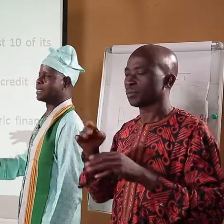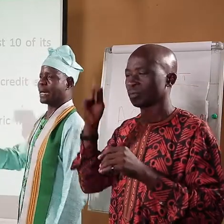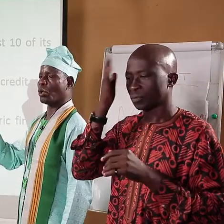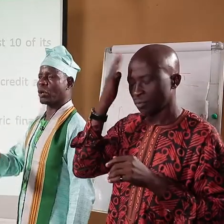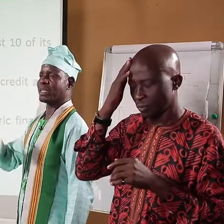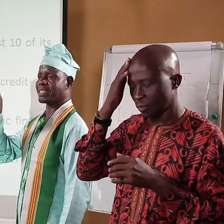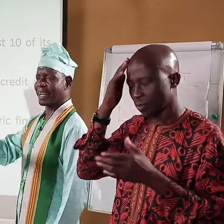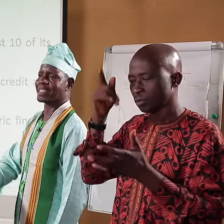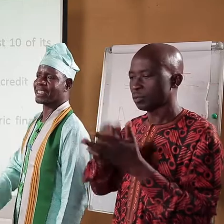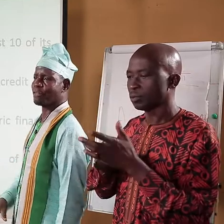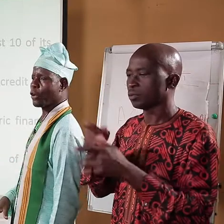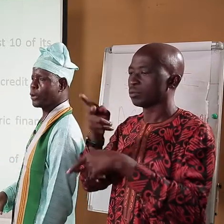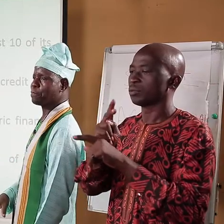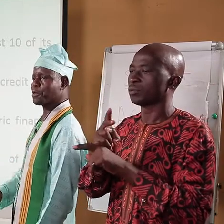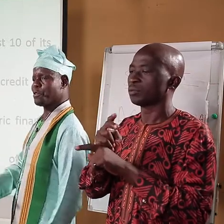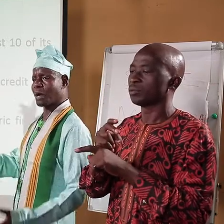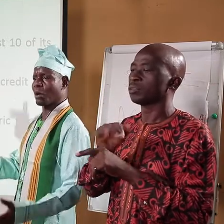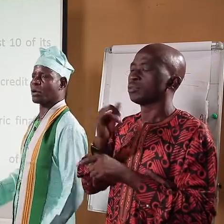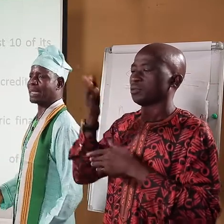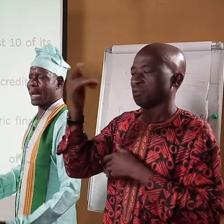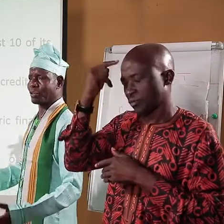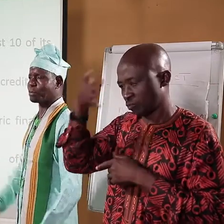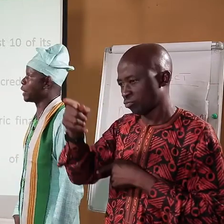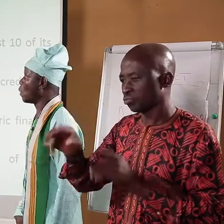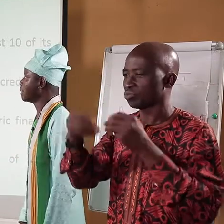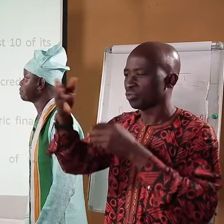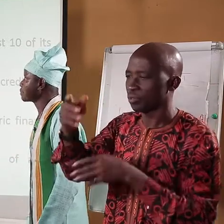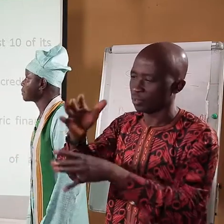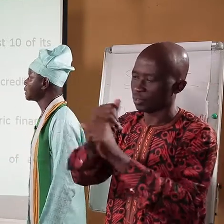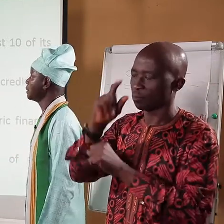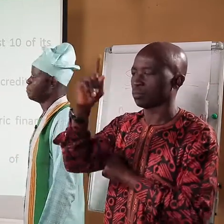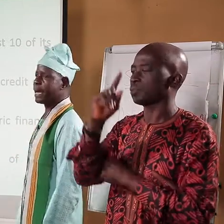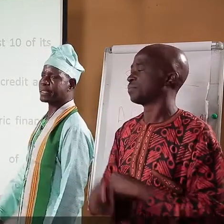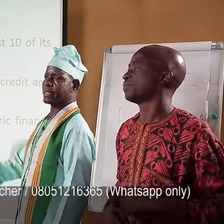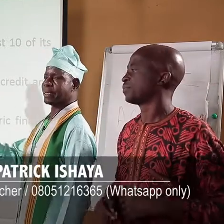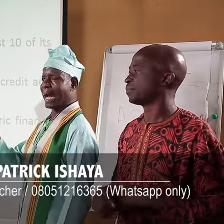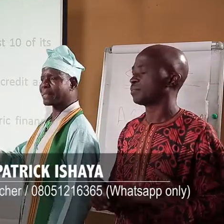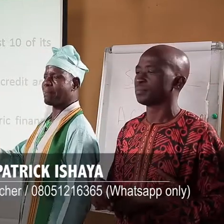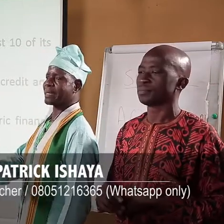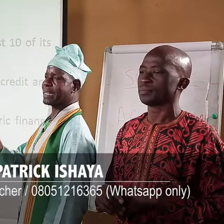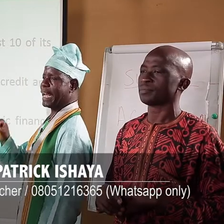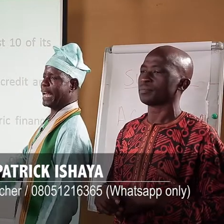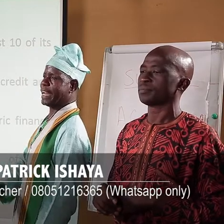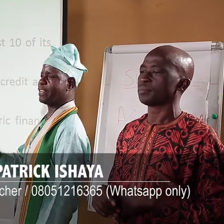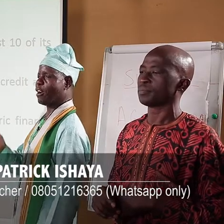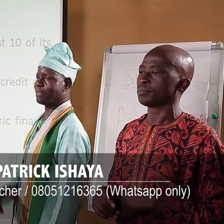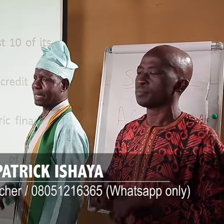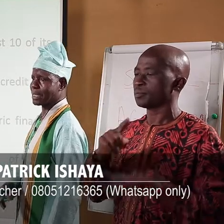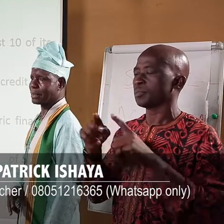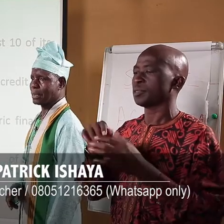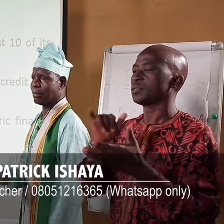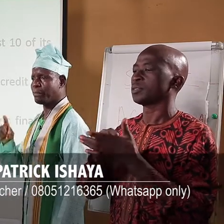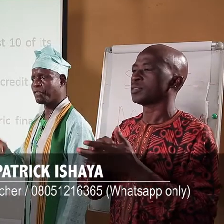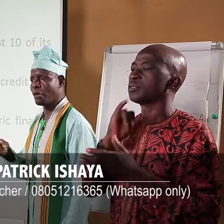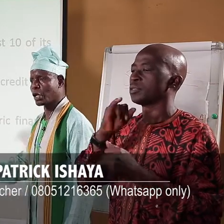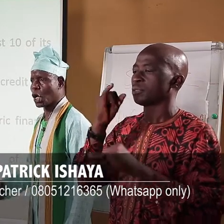this, that loan is existing for you. You can go there and obtain one. But that marks the end of the